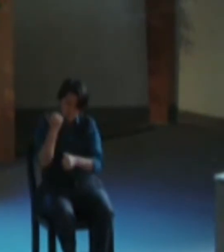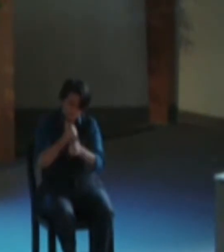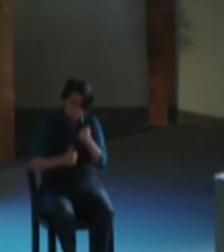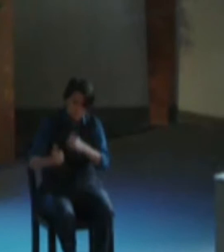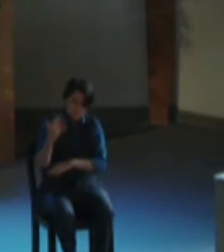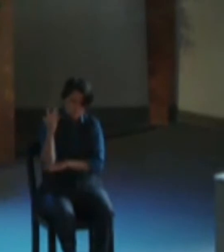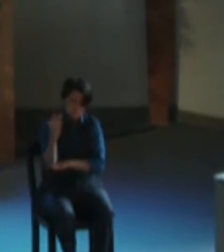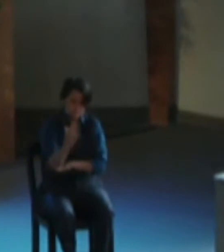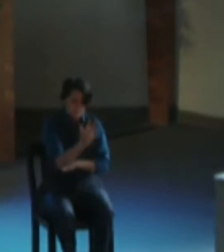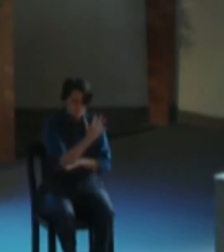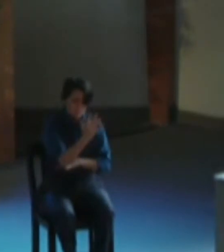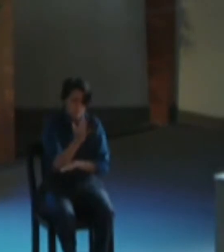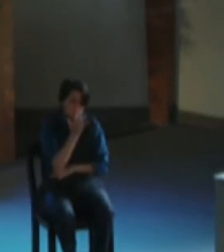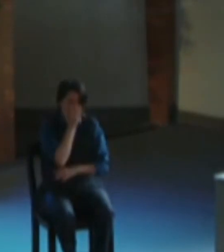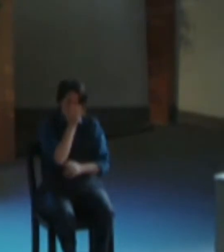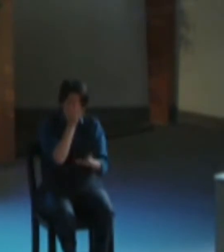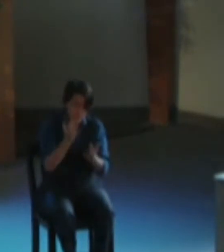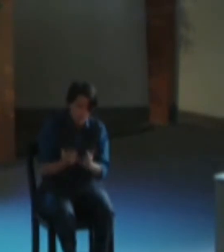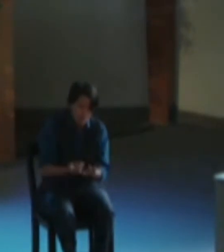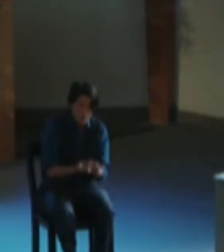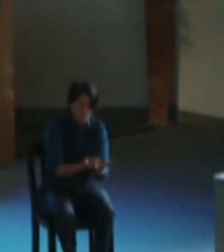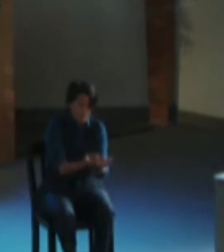grass on this campus.